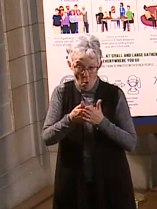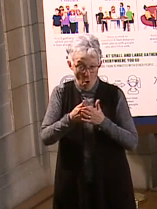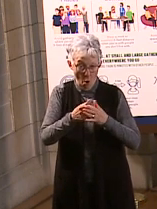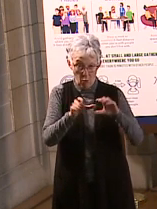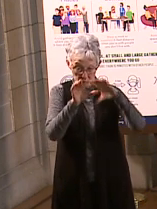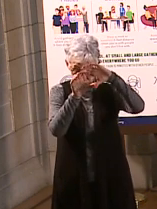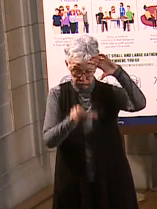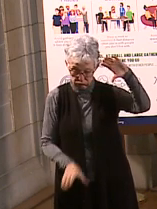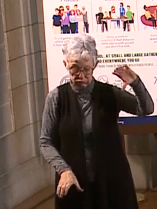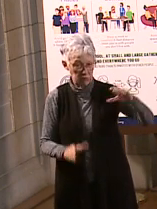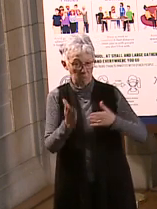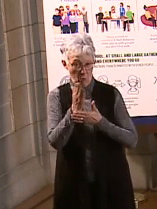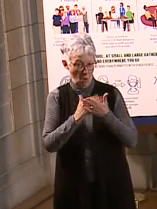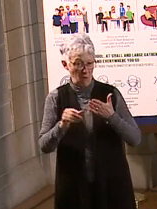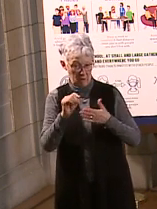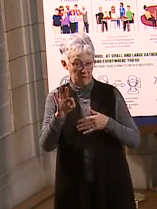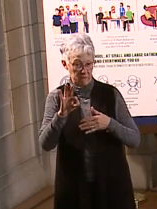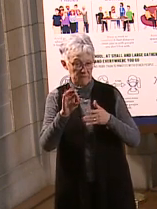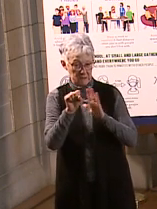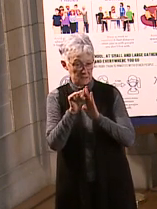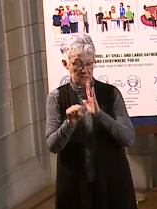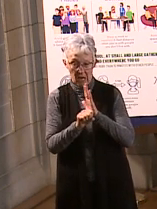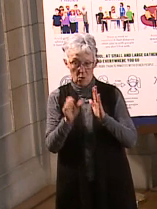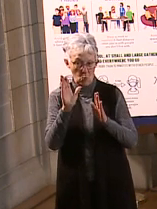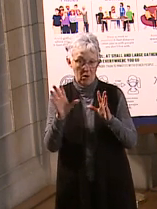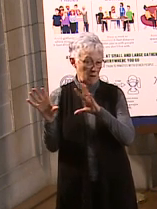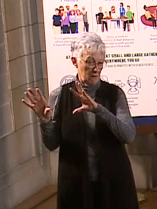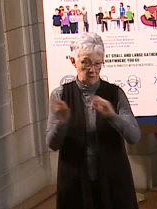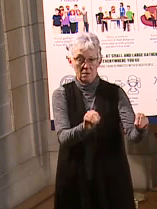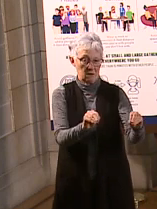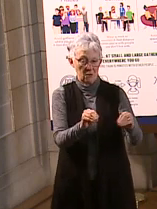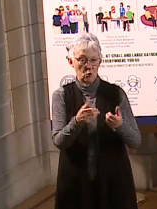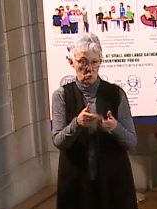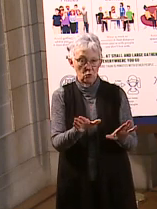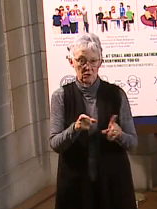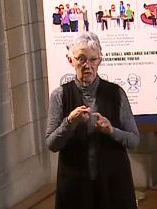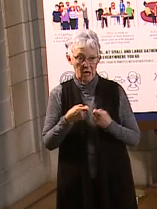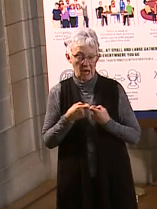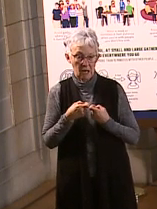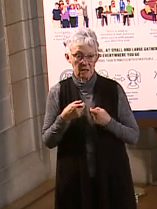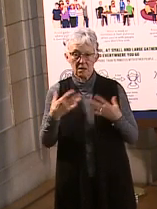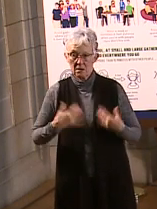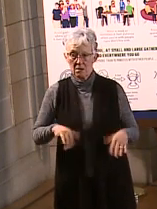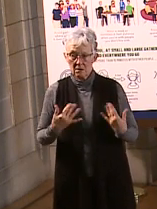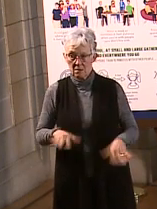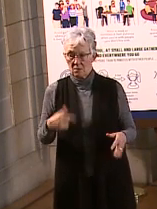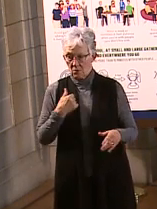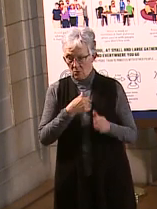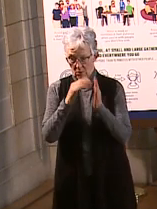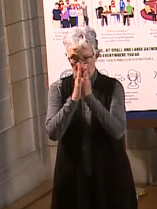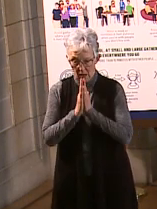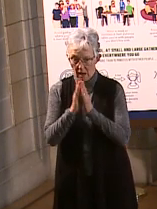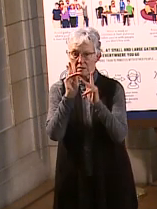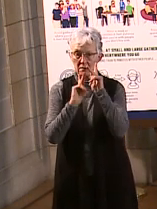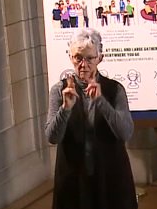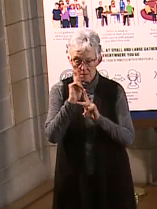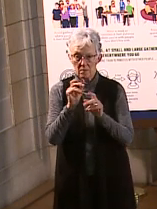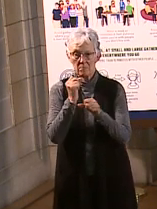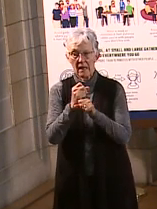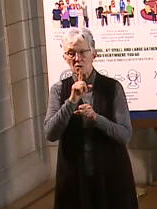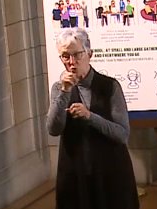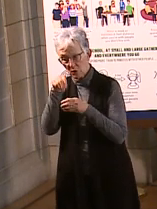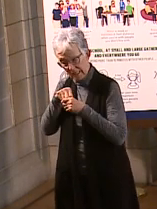The utilities like NPPD and OPPD and LES have all asked people to turn down their thermostats. We appreciate people who are making